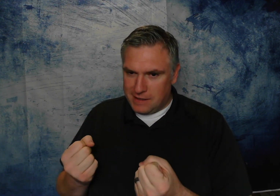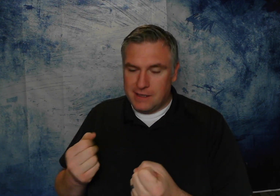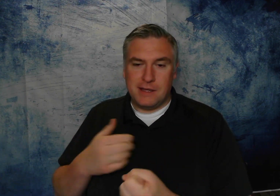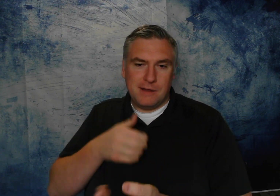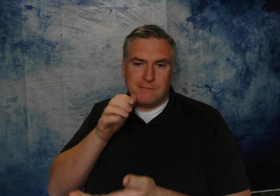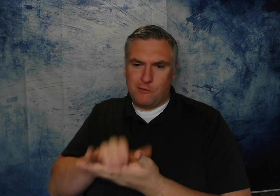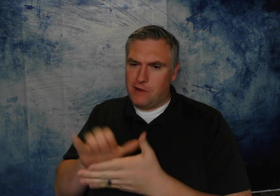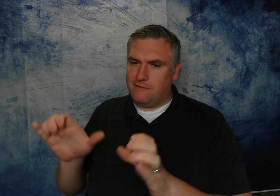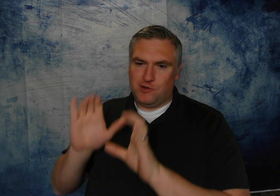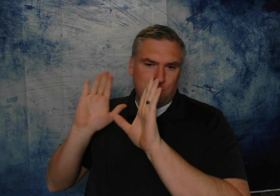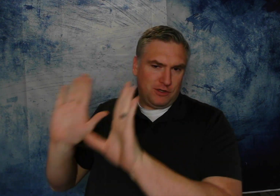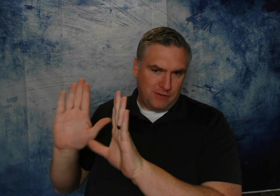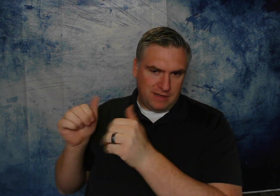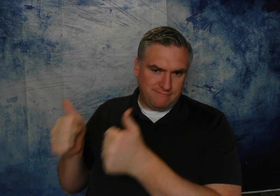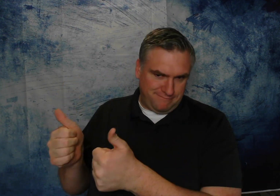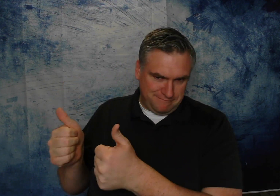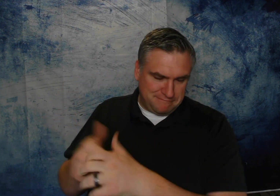baby's healthy. My wife is doing great.